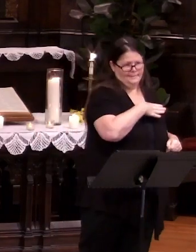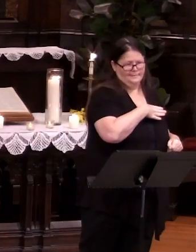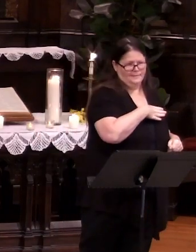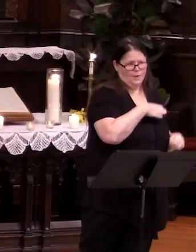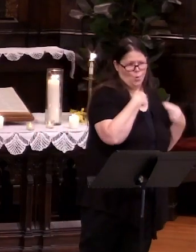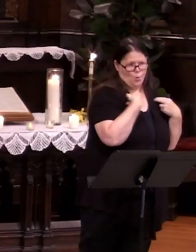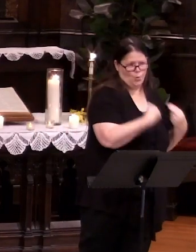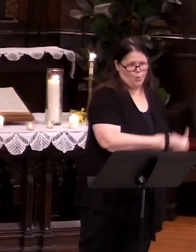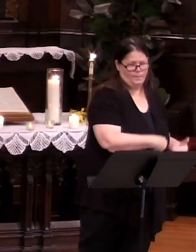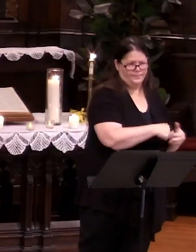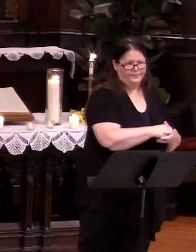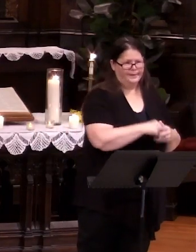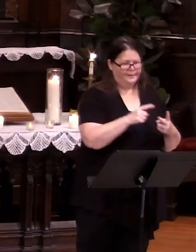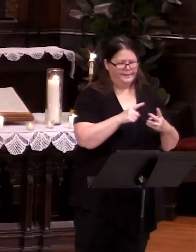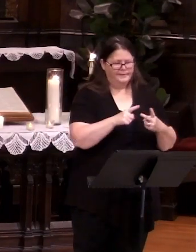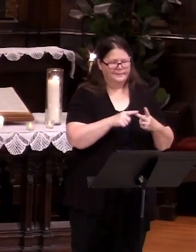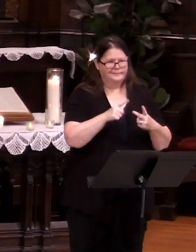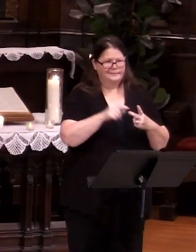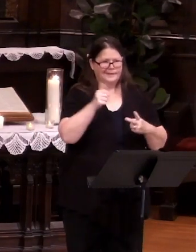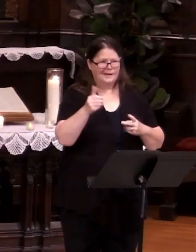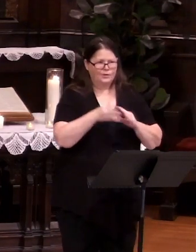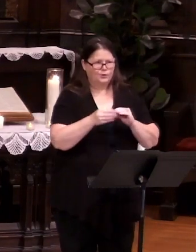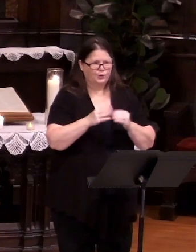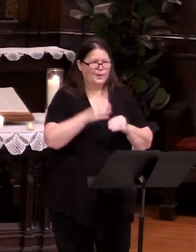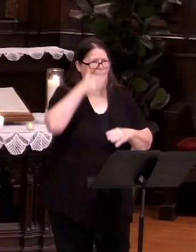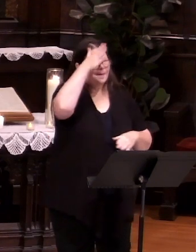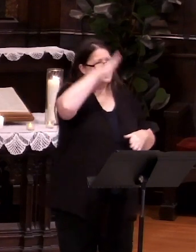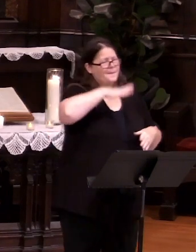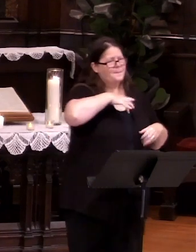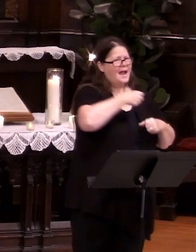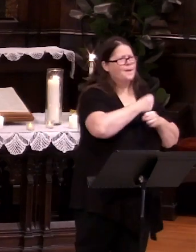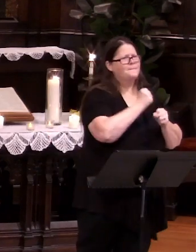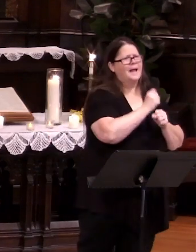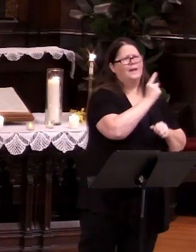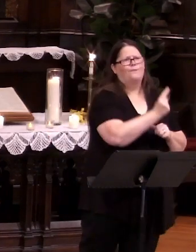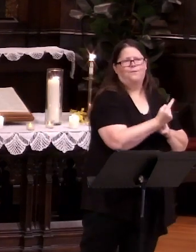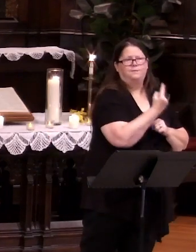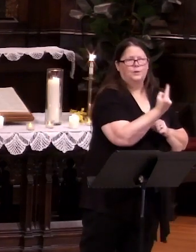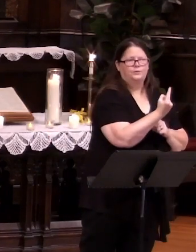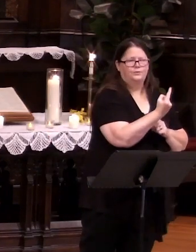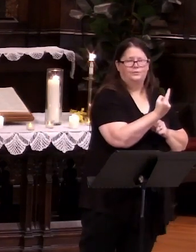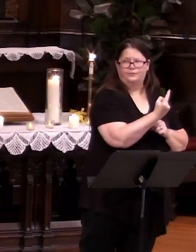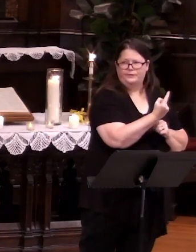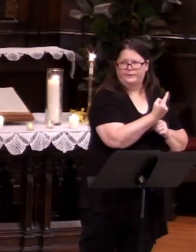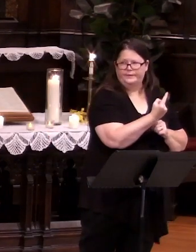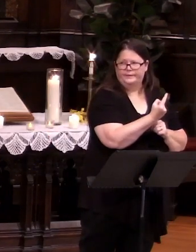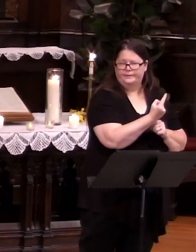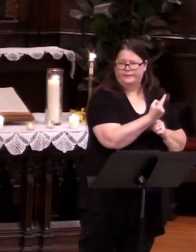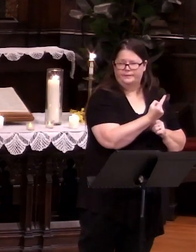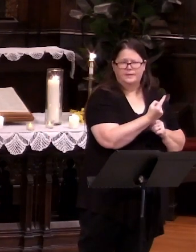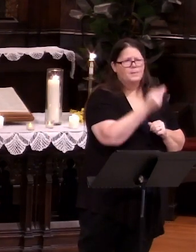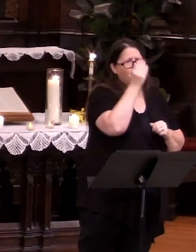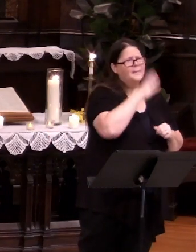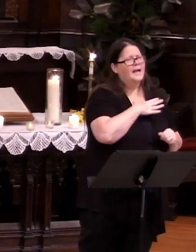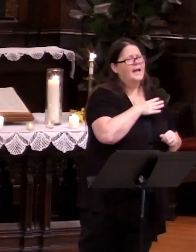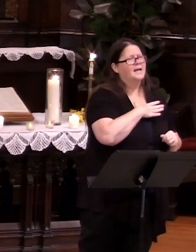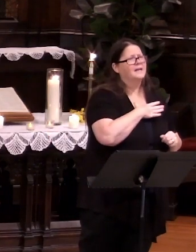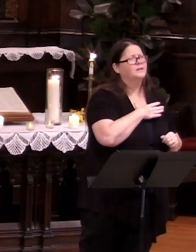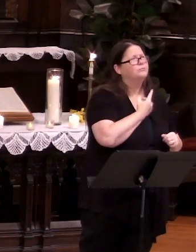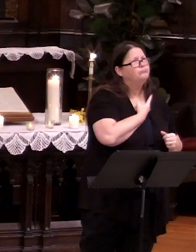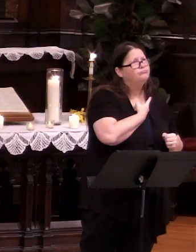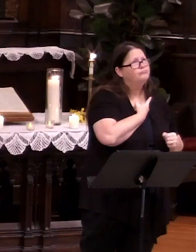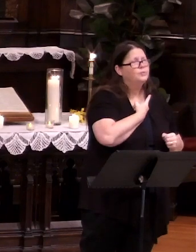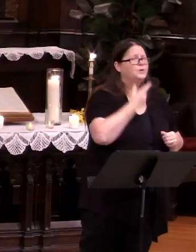Or the second story, it says man was created first, but he was lonely. So